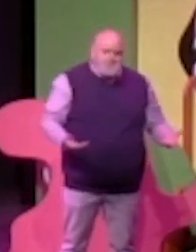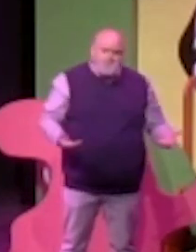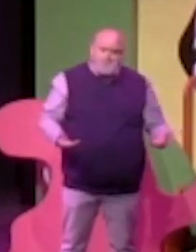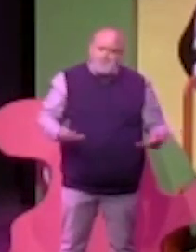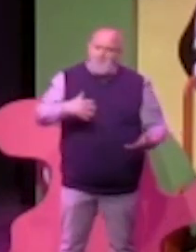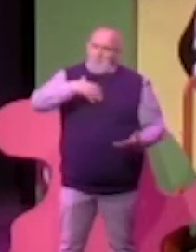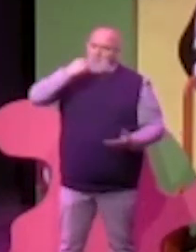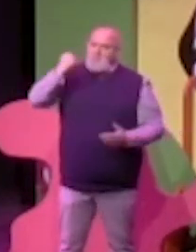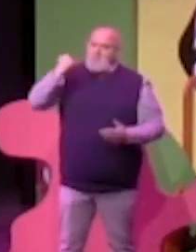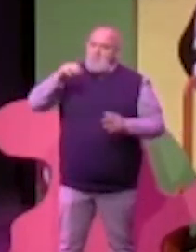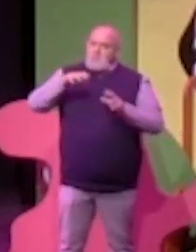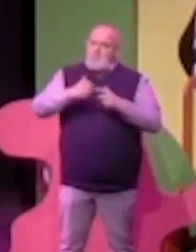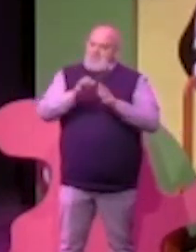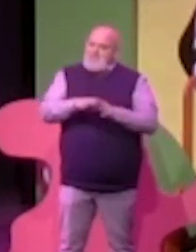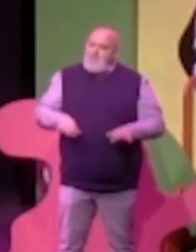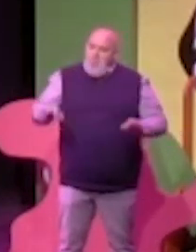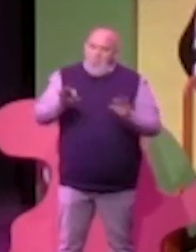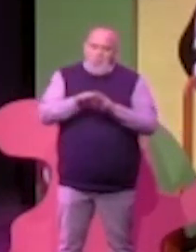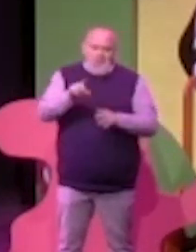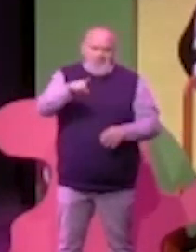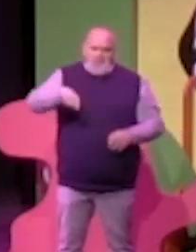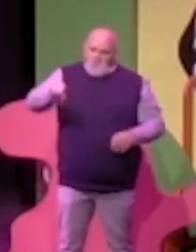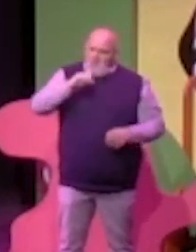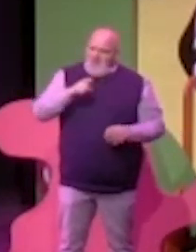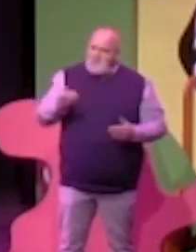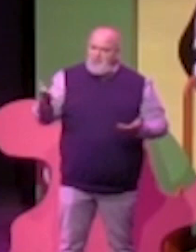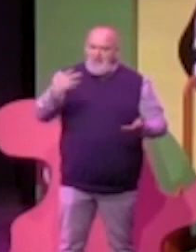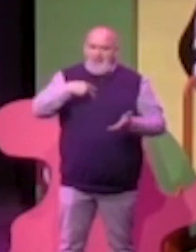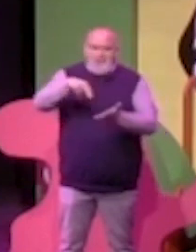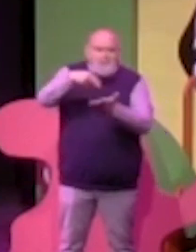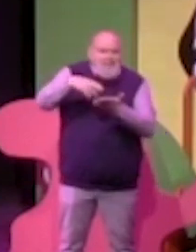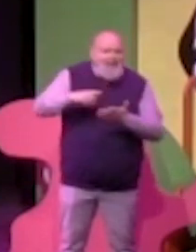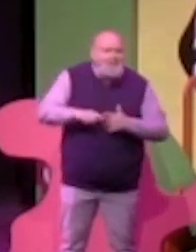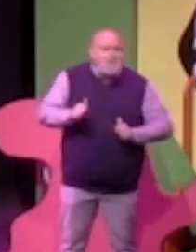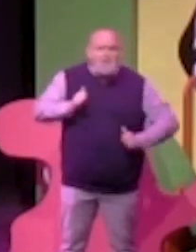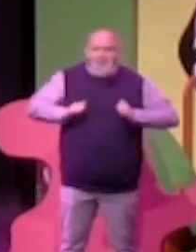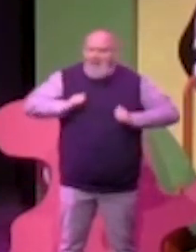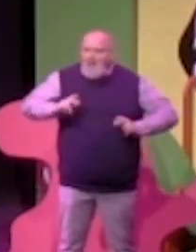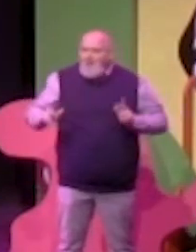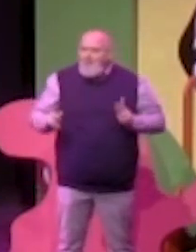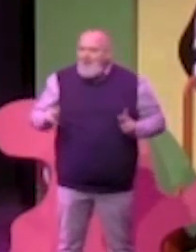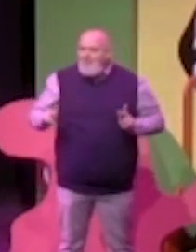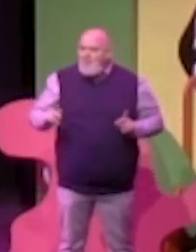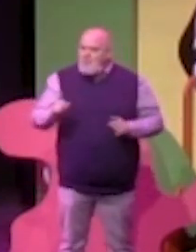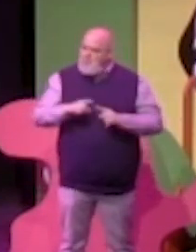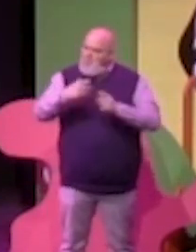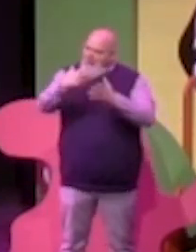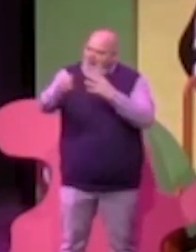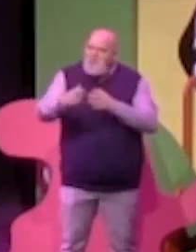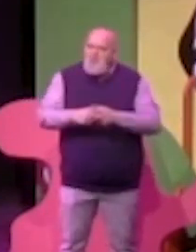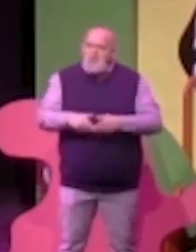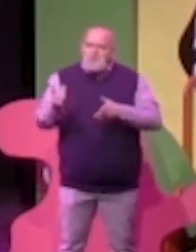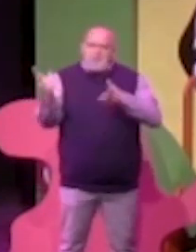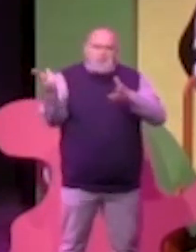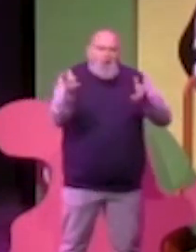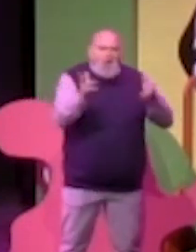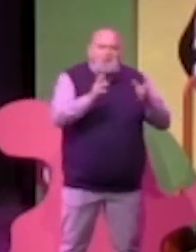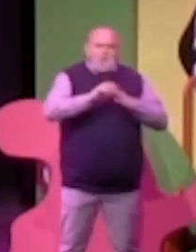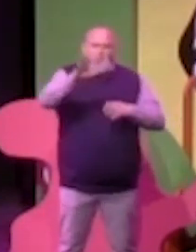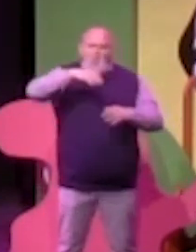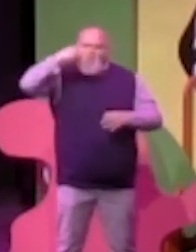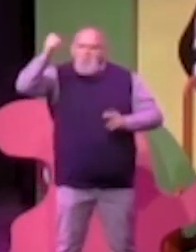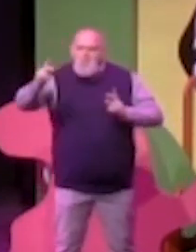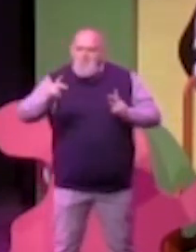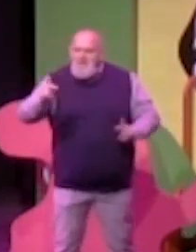important, I think, if you guys are out there, you dancers, you theater people and stuff, go out there and talk to your elders or the people that you